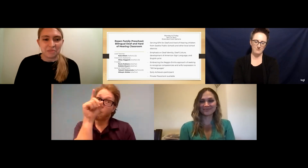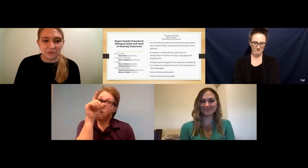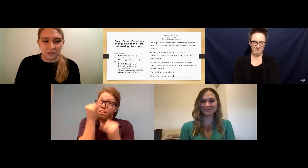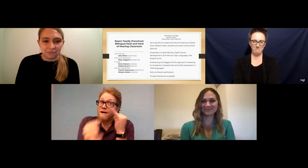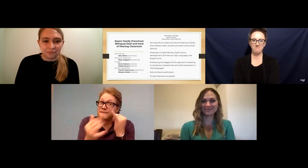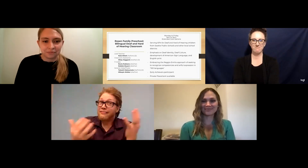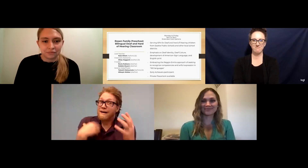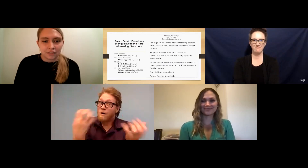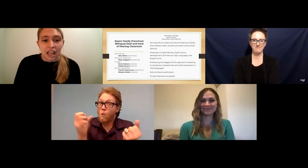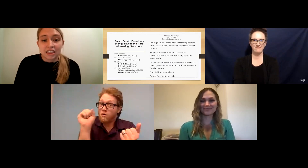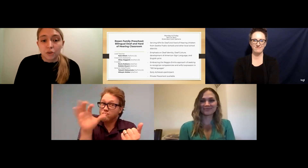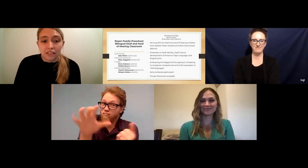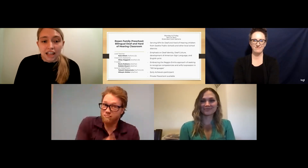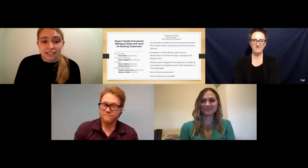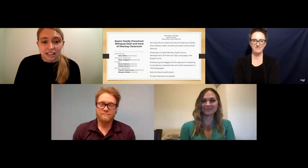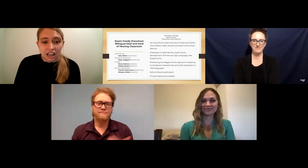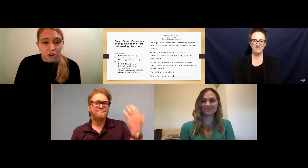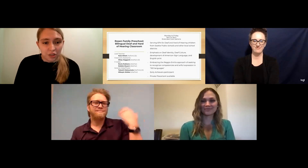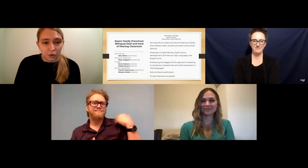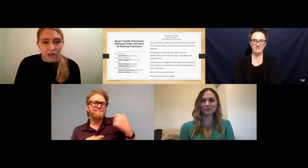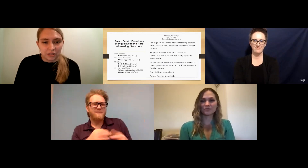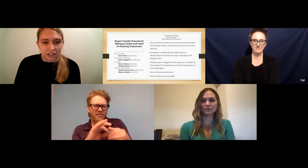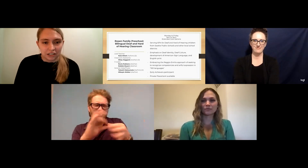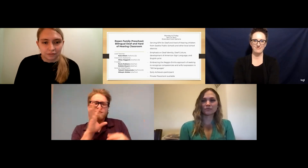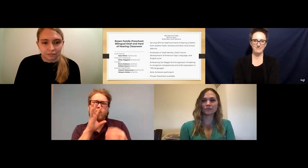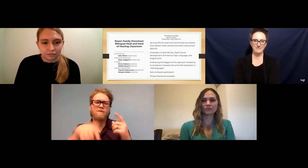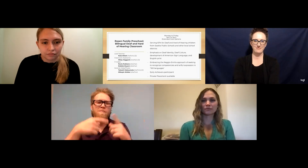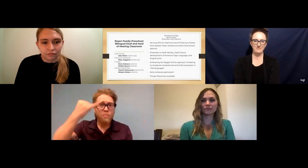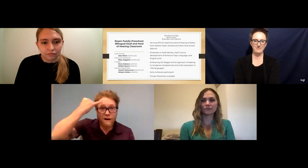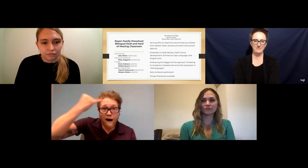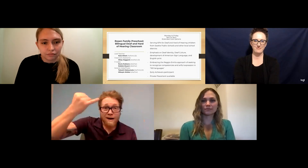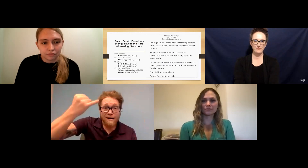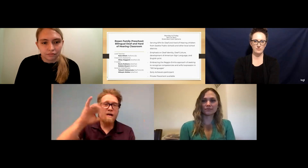Okay, beautiful. And then one last thing I want to throw out there.